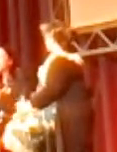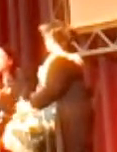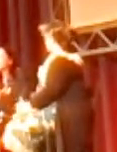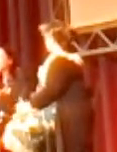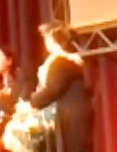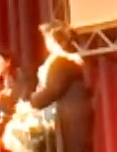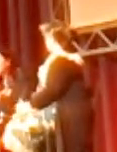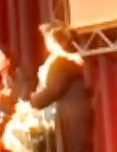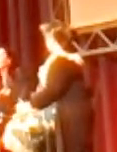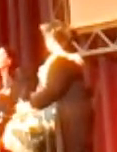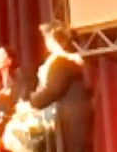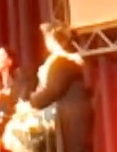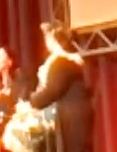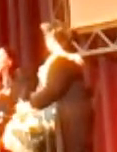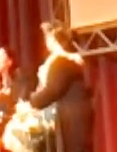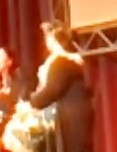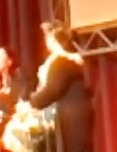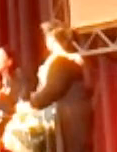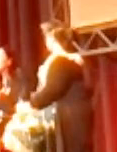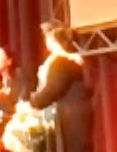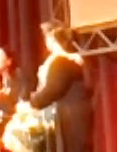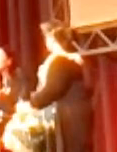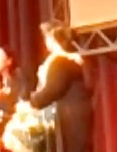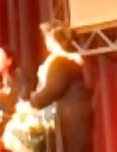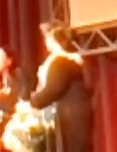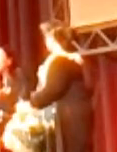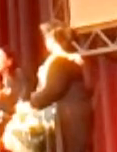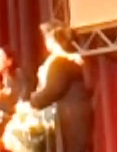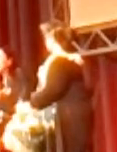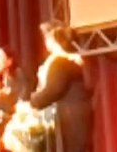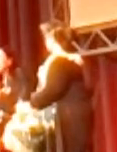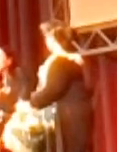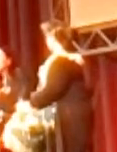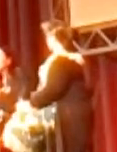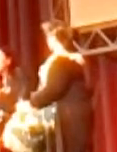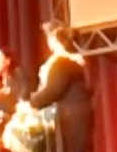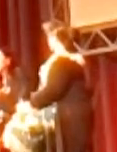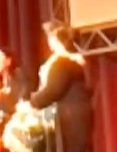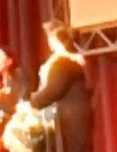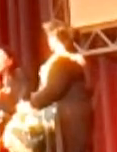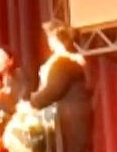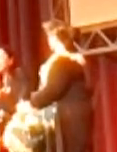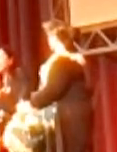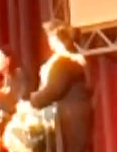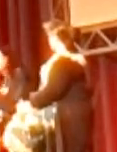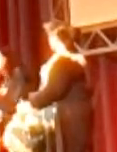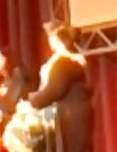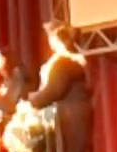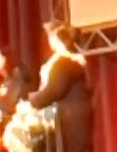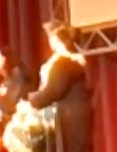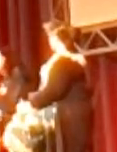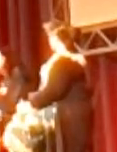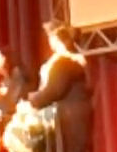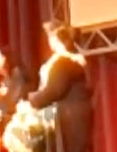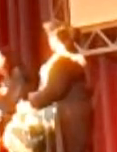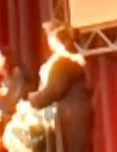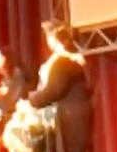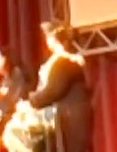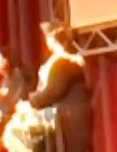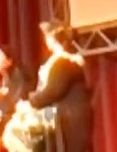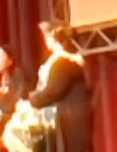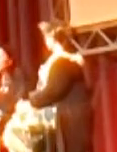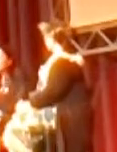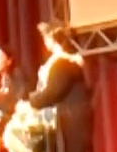culture, ways of life, subsistence living. So one of the ways we navigate is if, like, say, one of our culture bearers